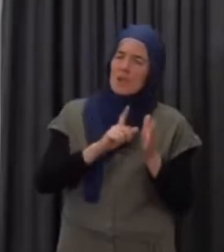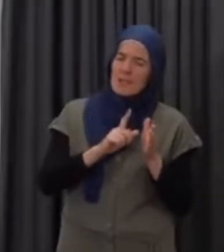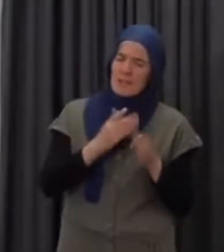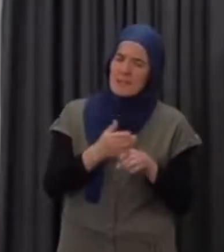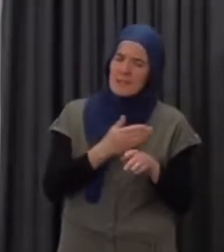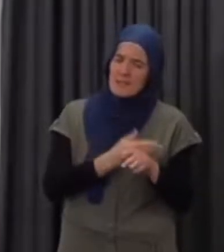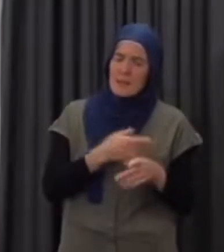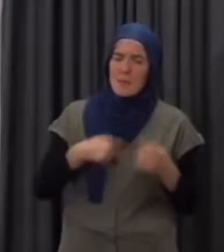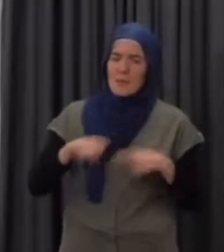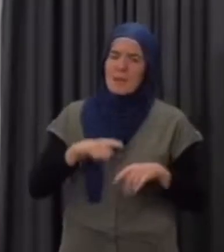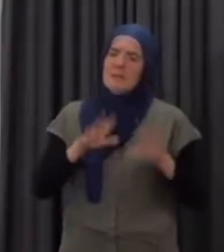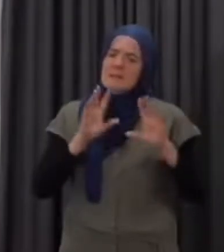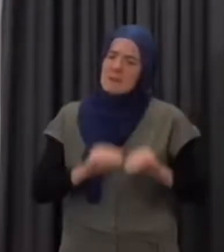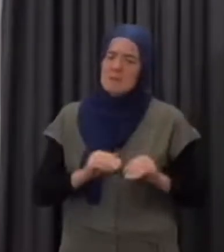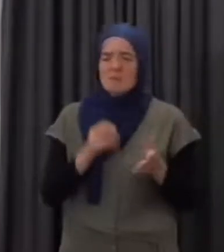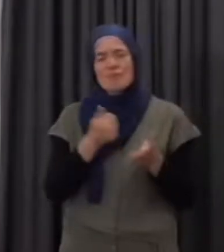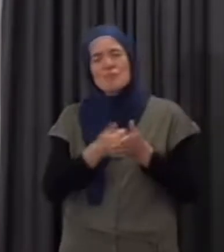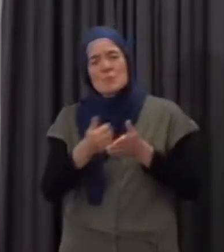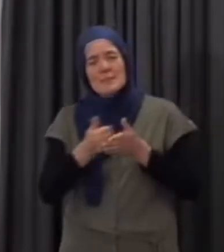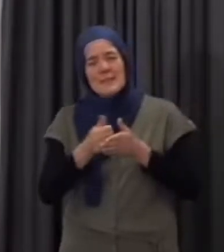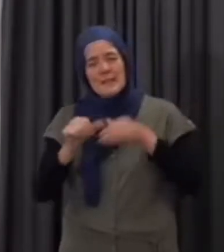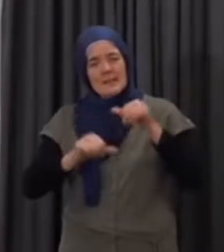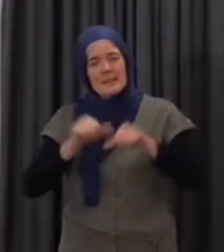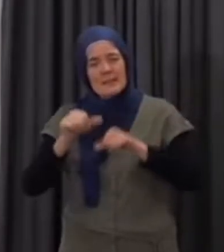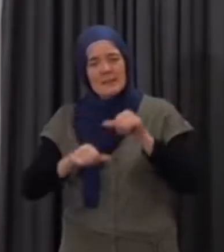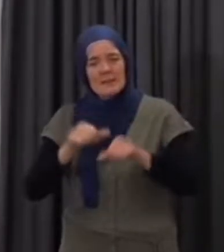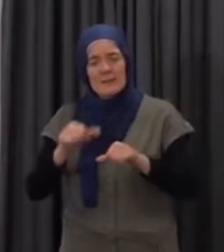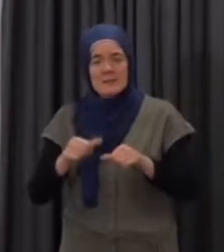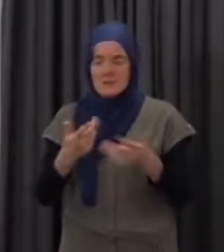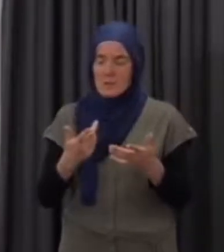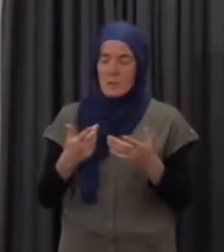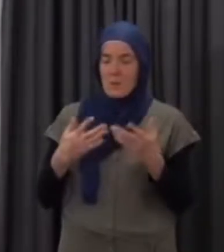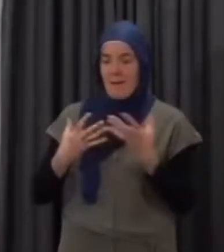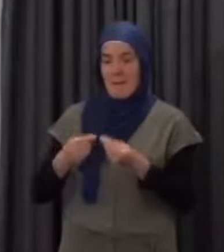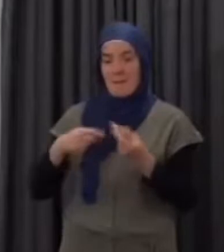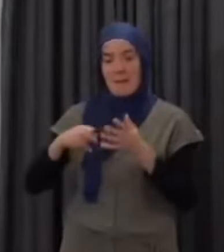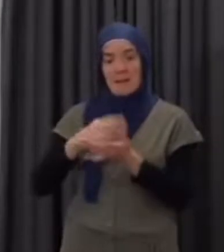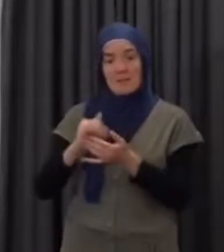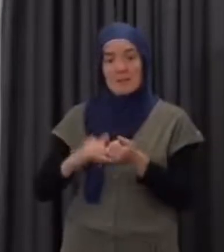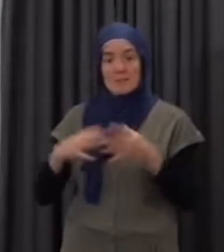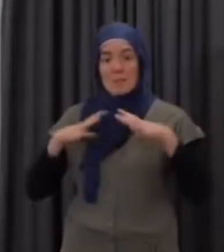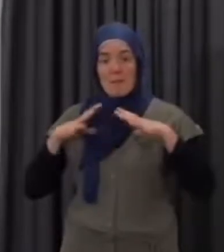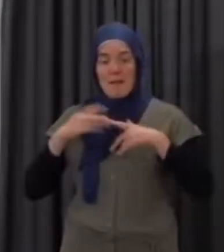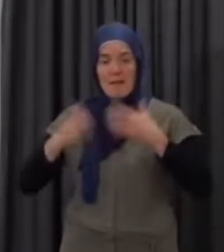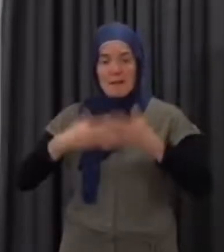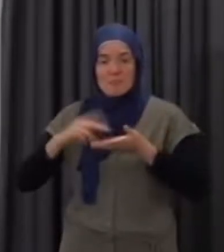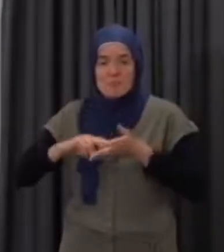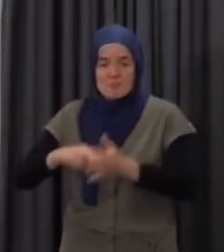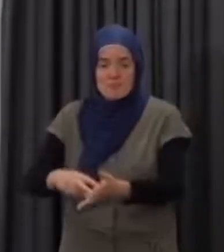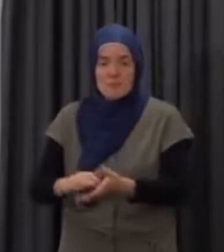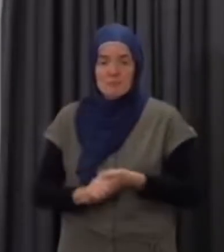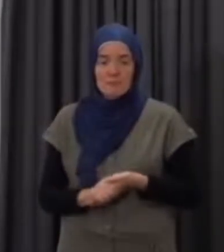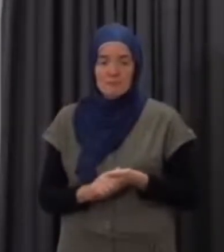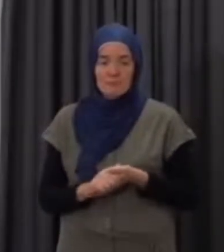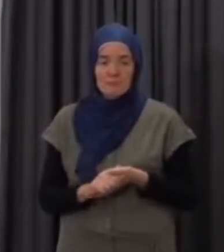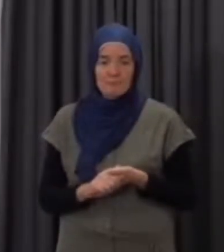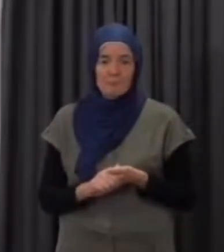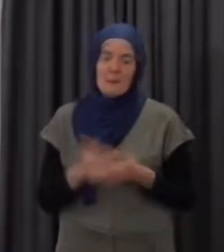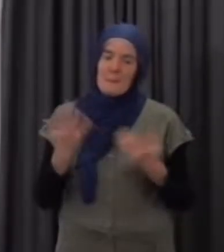prepare. We have seen an overall reduction in the number of people seeking treatment, particularly for emergency